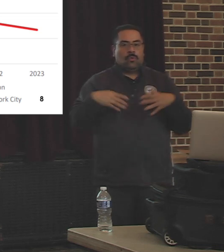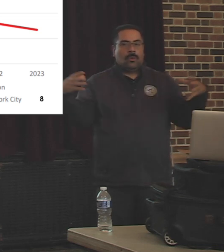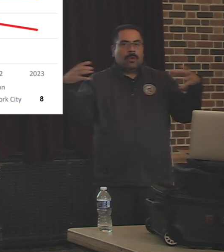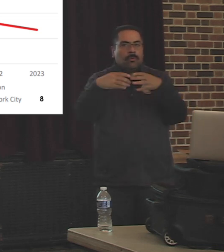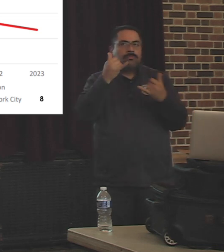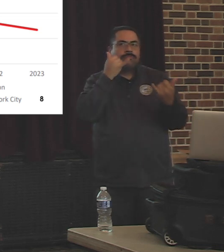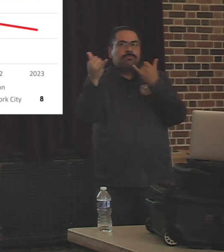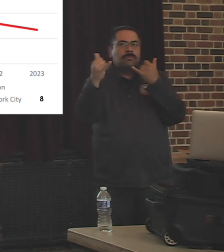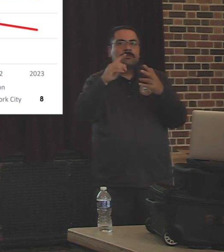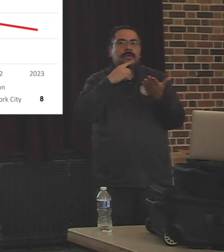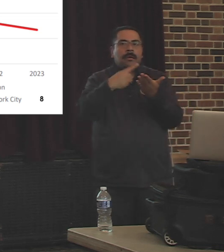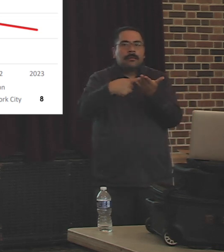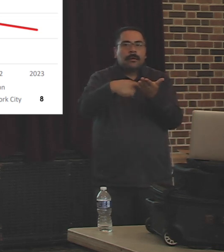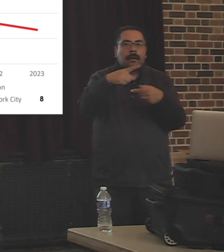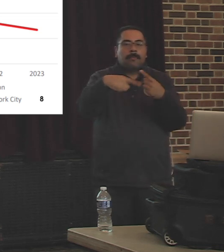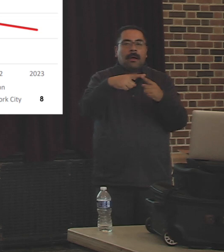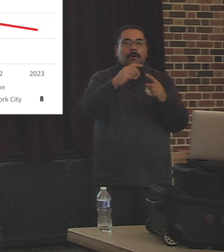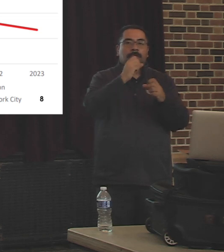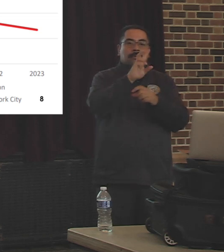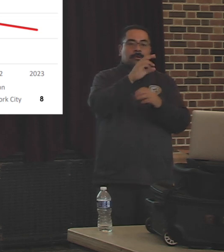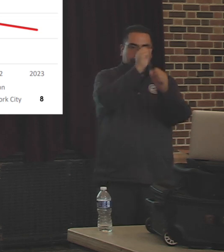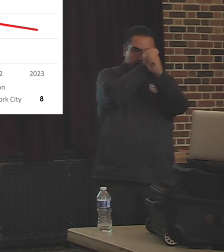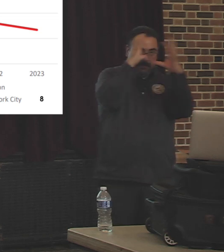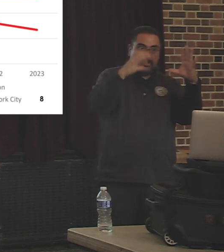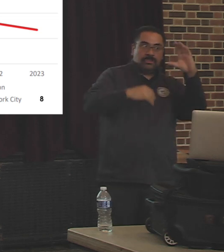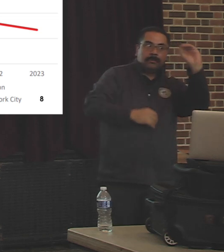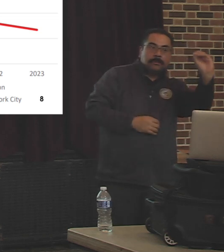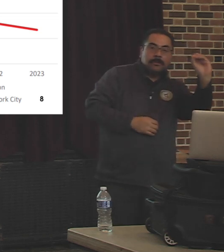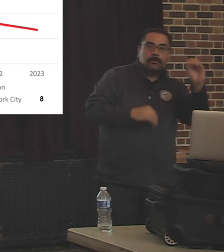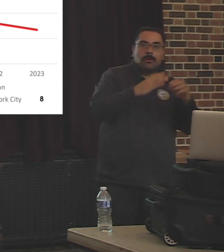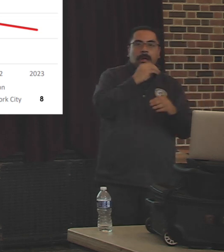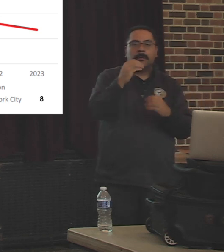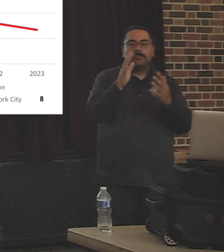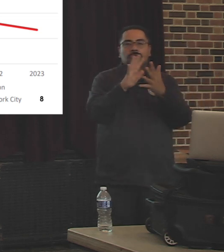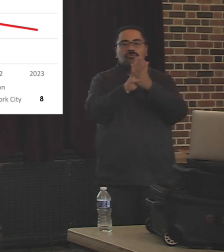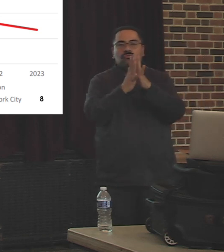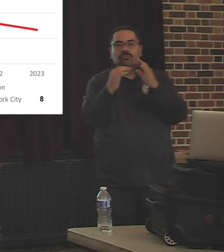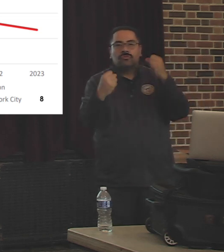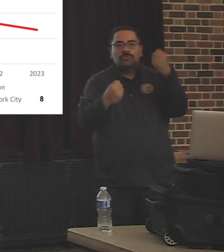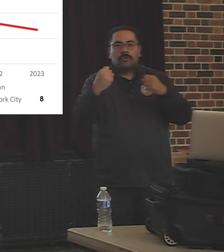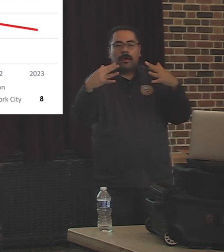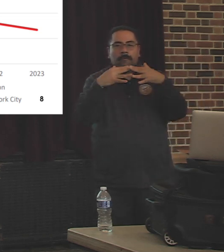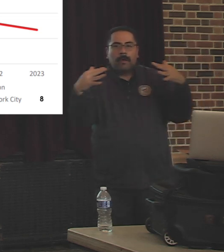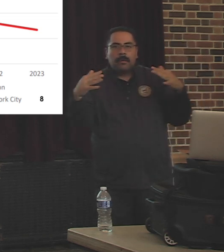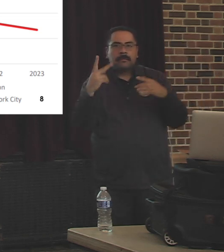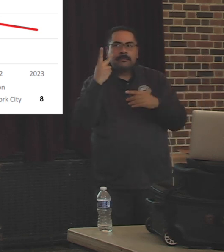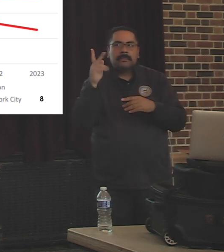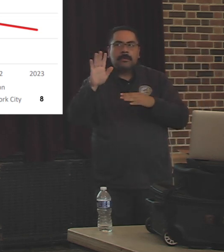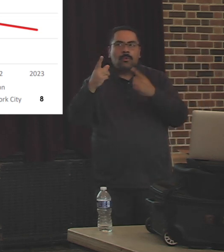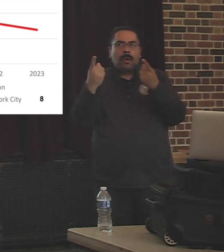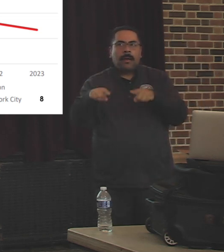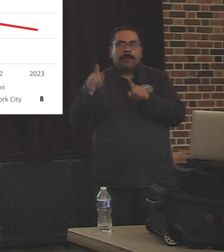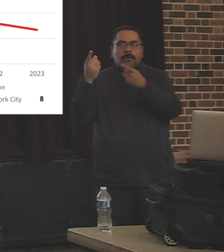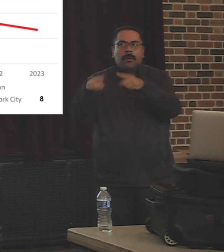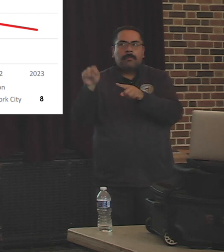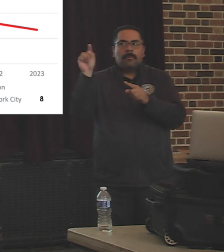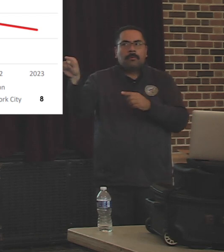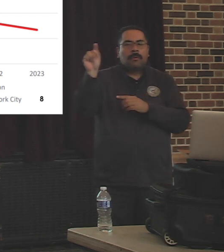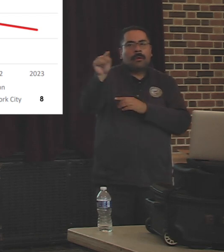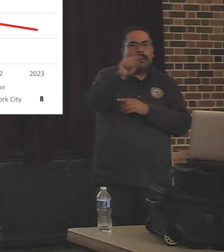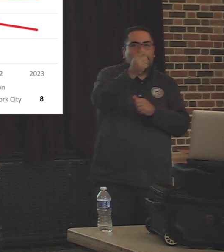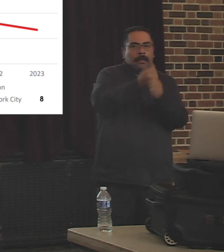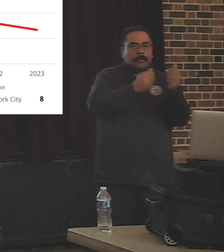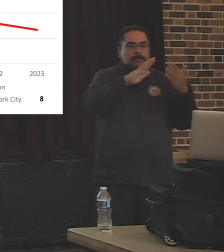Vision Zero and traffic safety, and we're kind of going over where things stand in different cities. And there was a lot of attention and a lot of interest